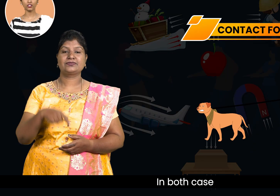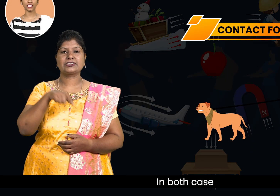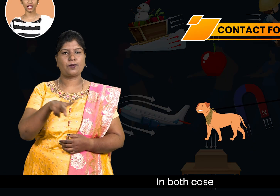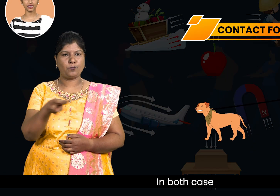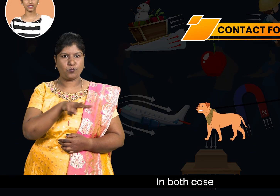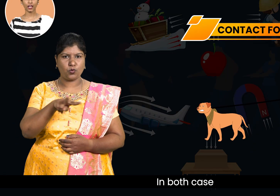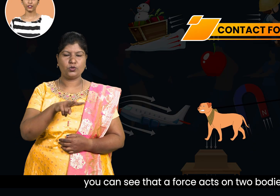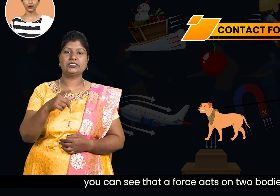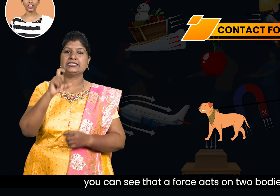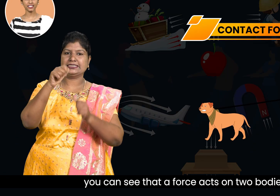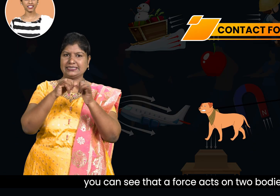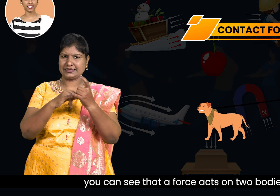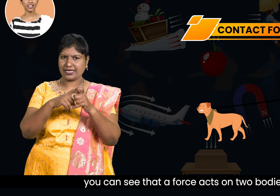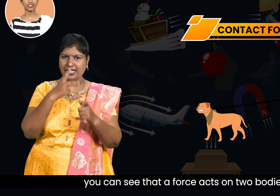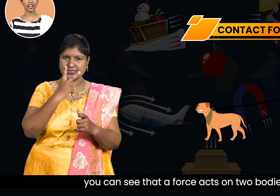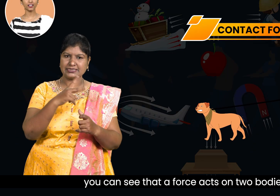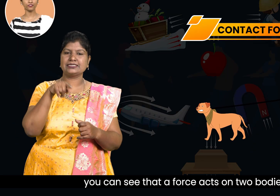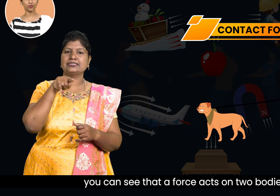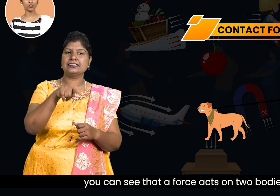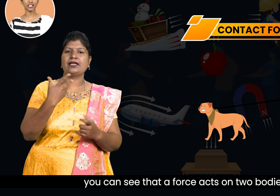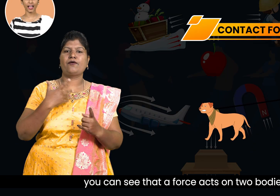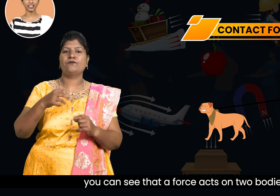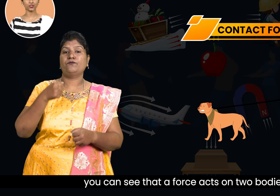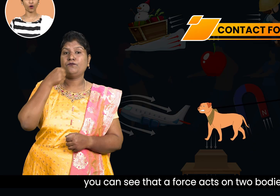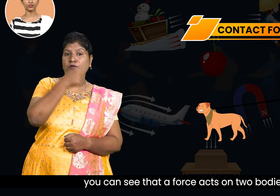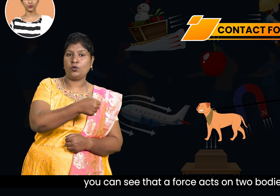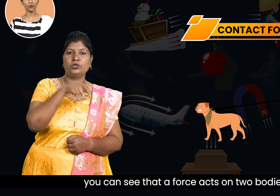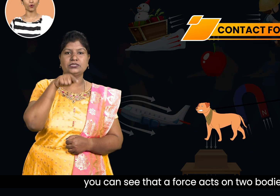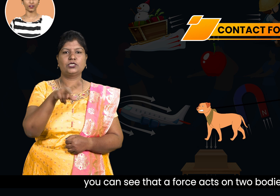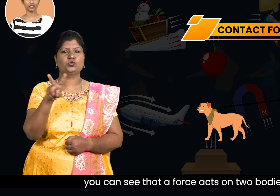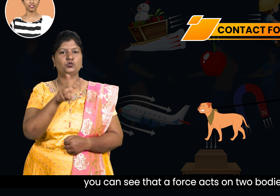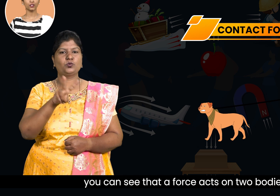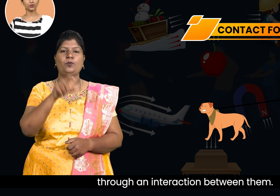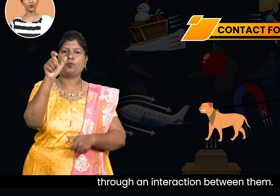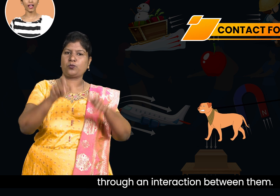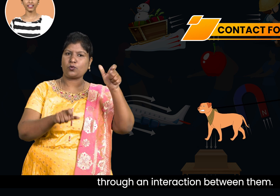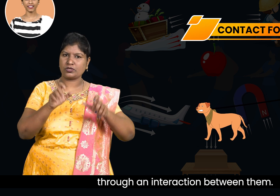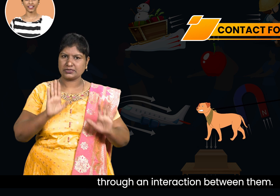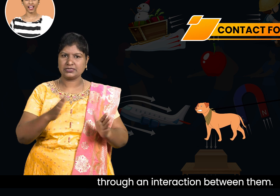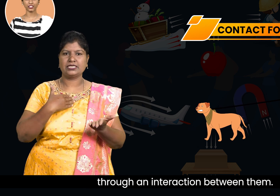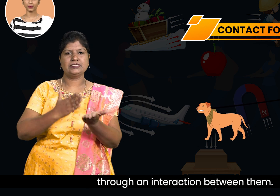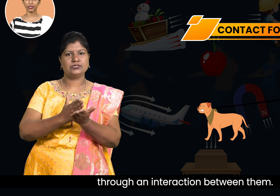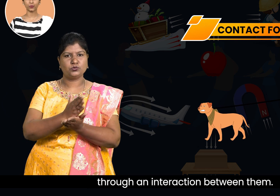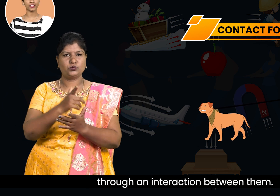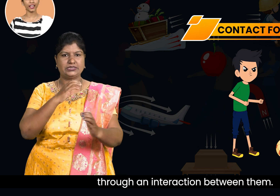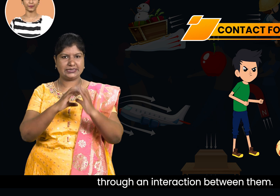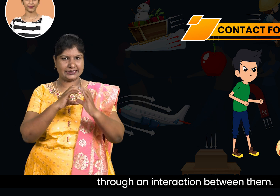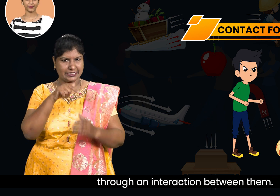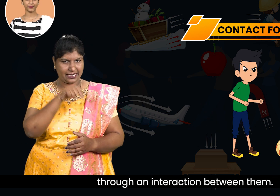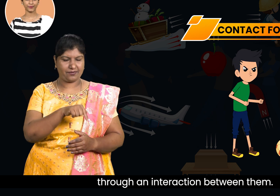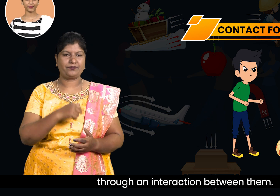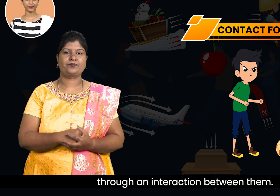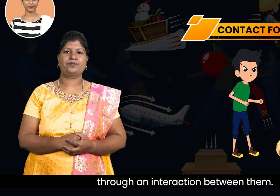In both cases, you can see that a force acts on two bodies through an interaction between